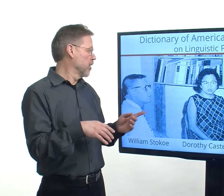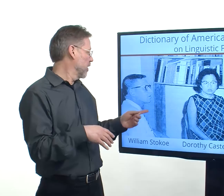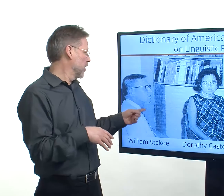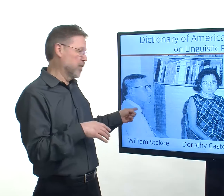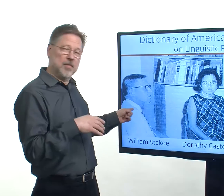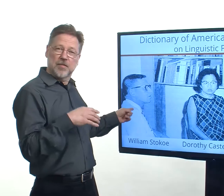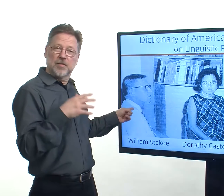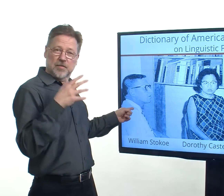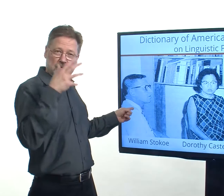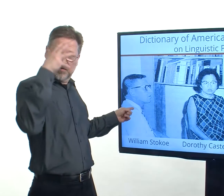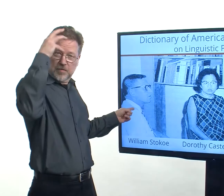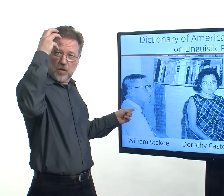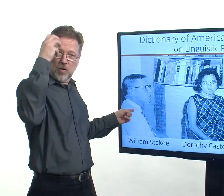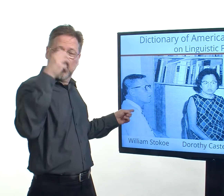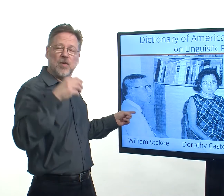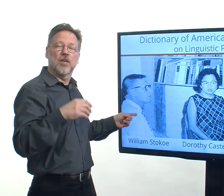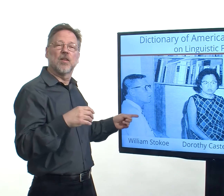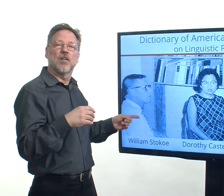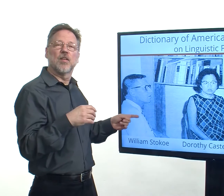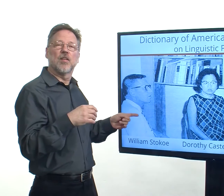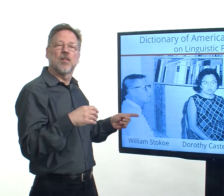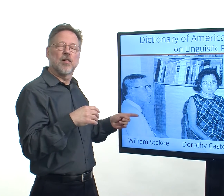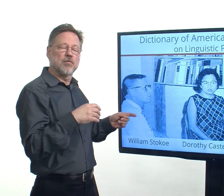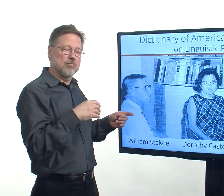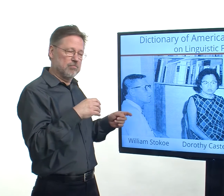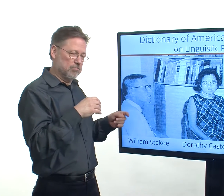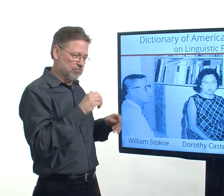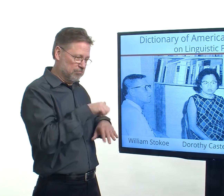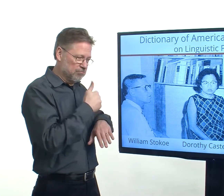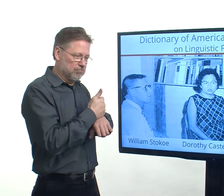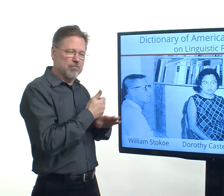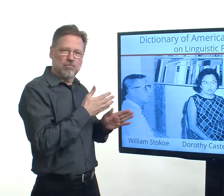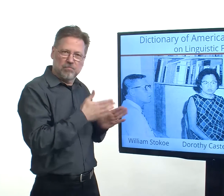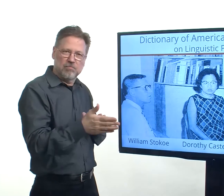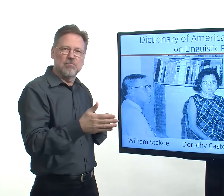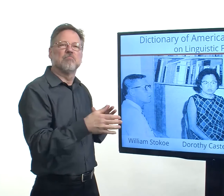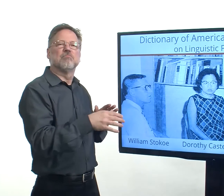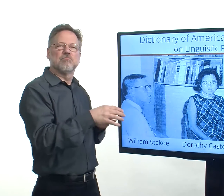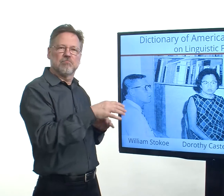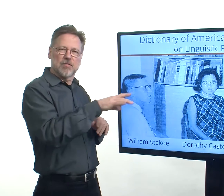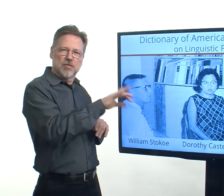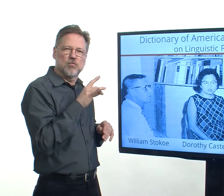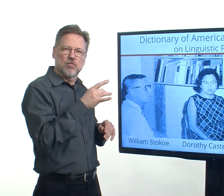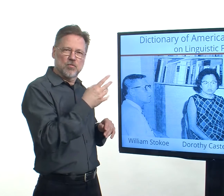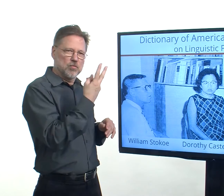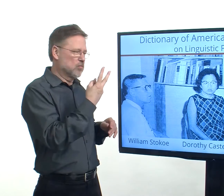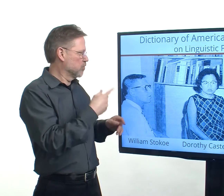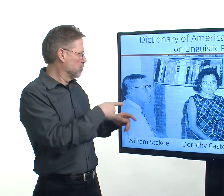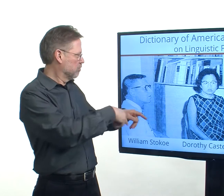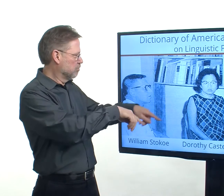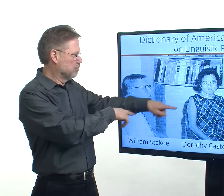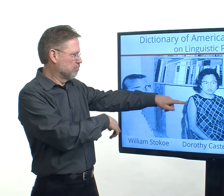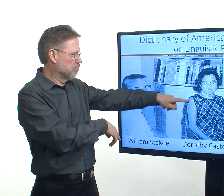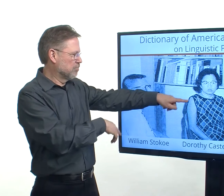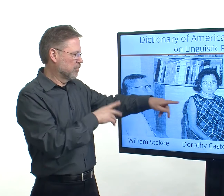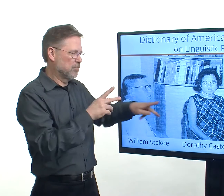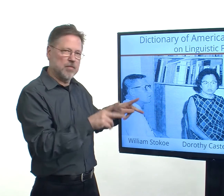Now I'd like to talk about the book that William Stokoe planned and created. He hired two people, pictured